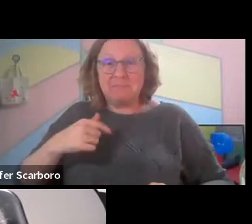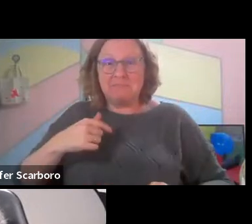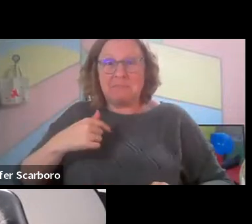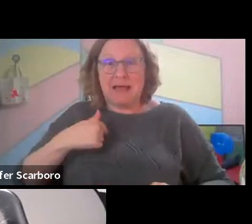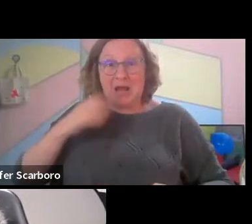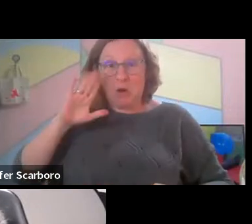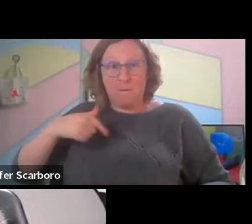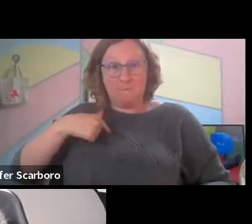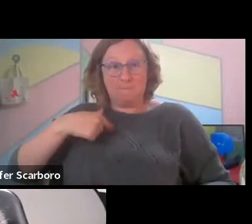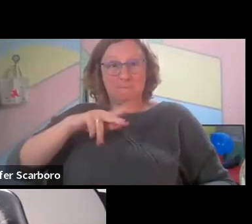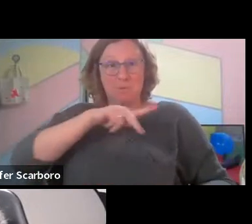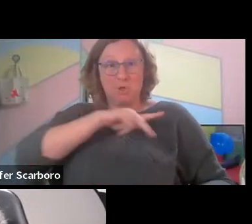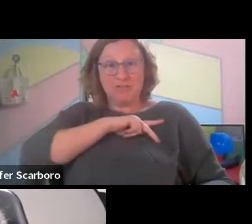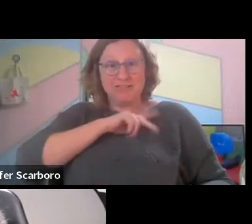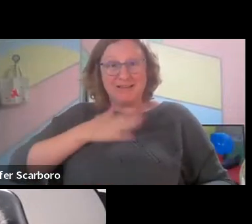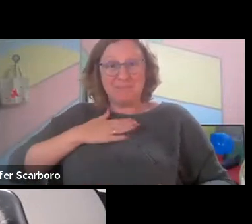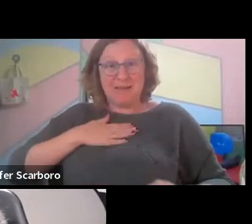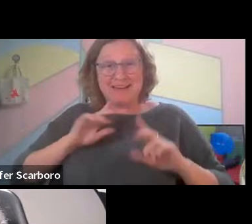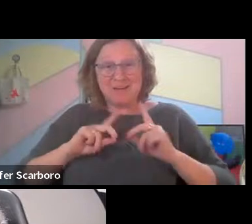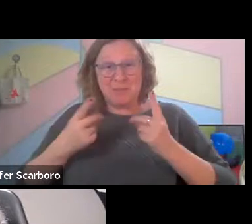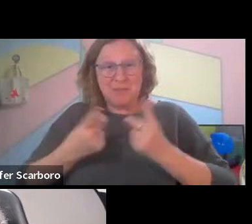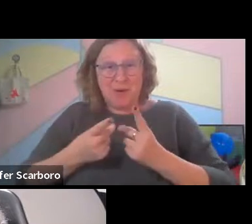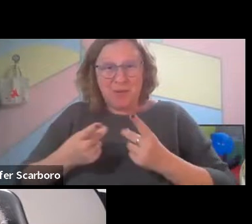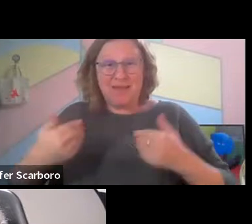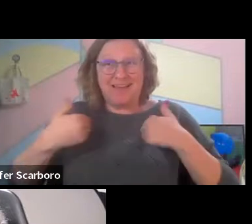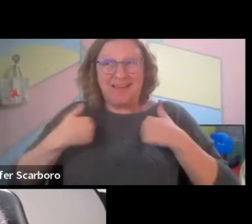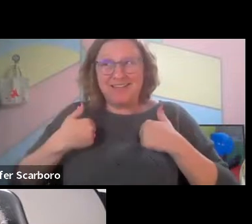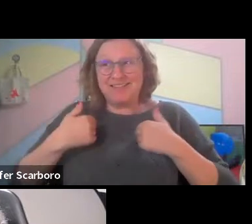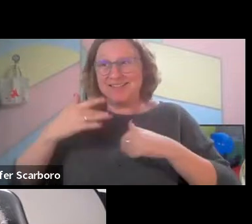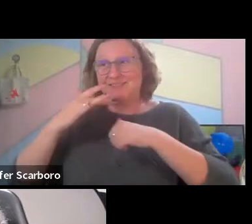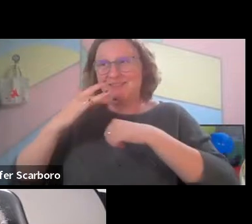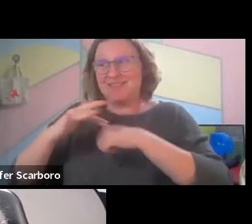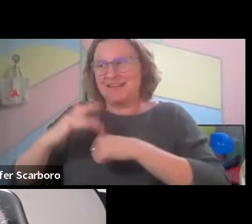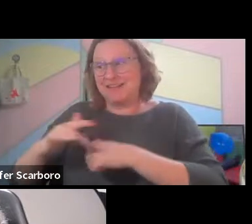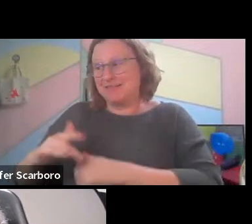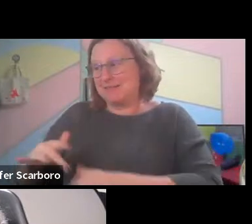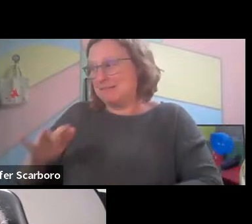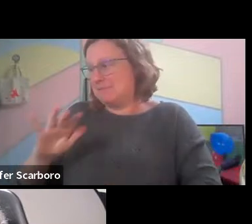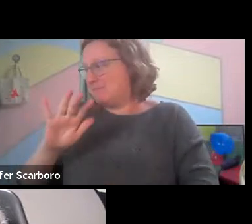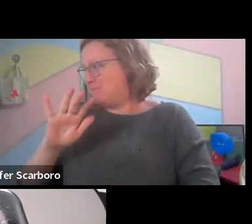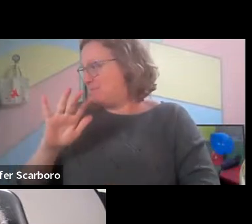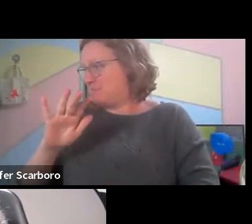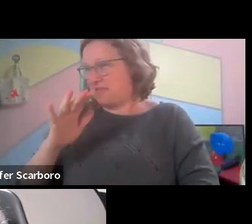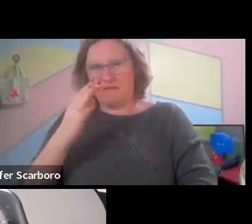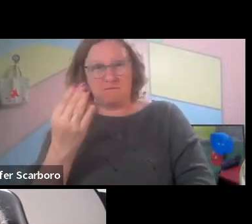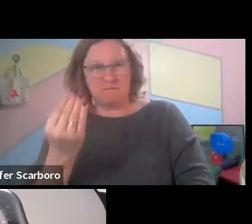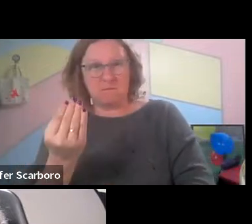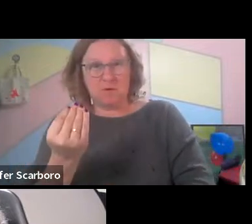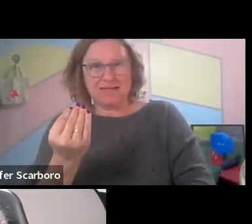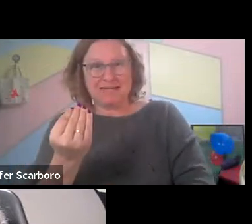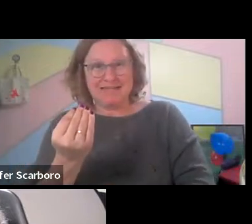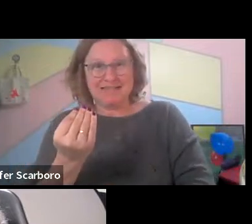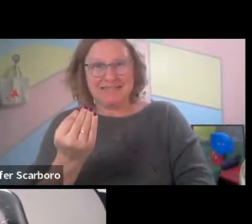in the state? I know that personally, my department has